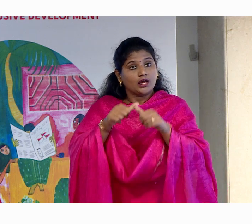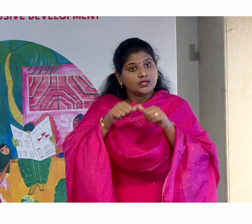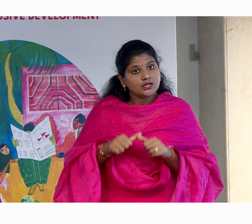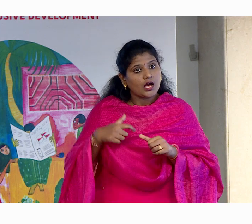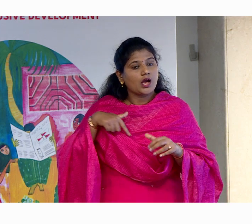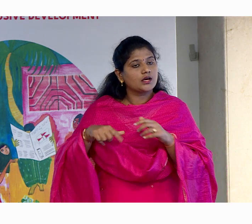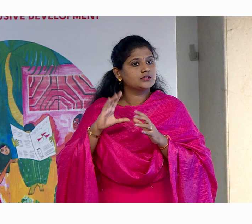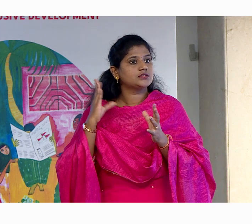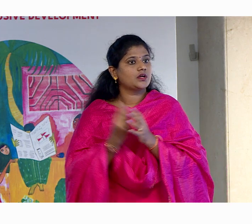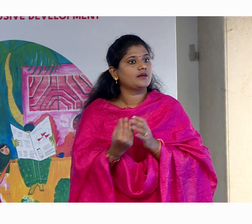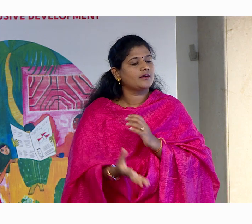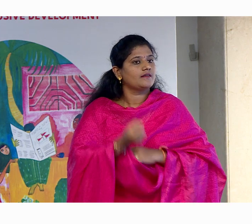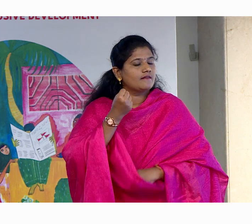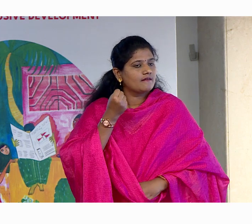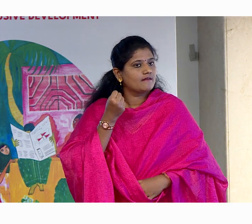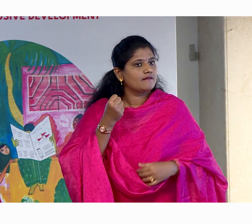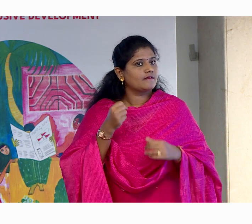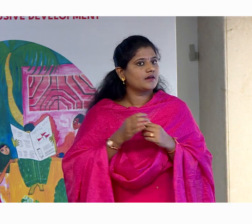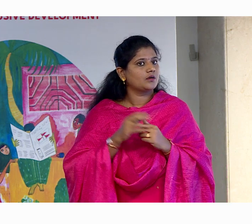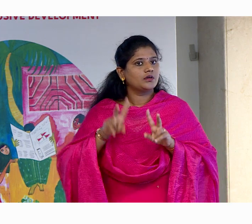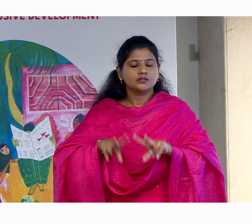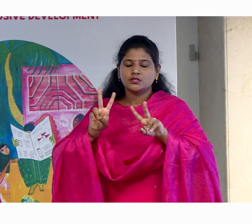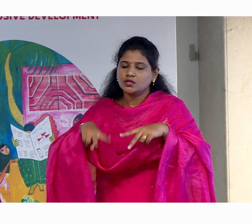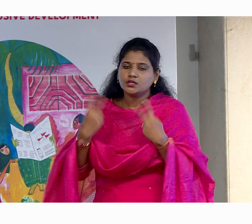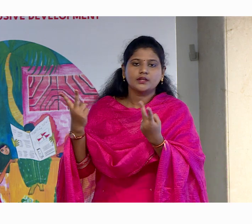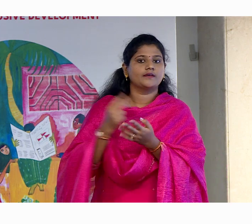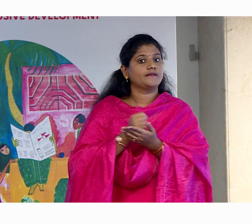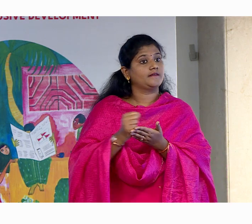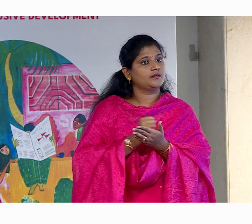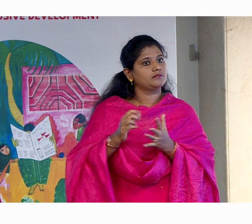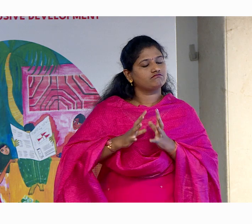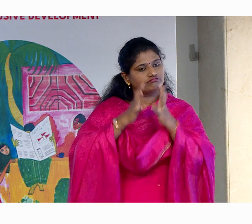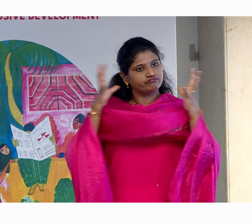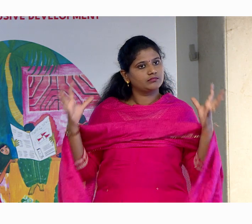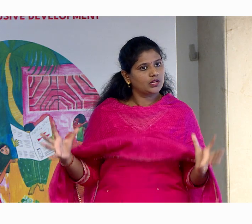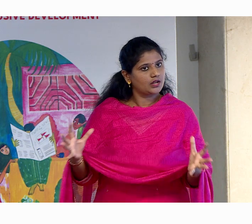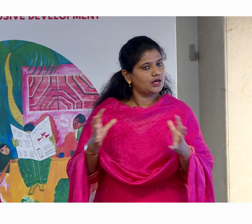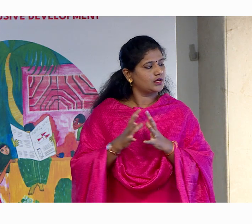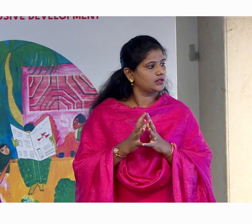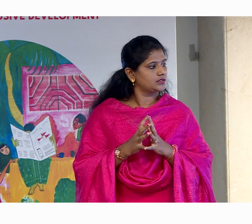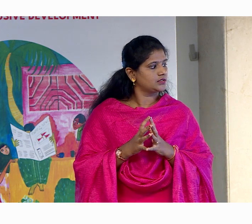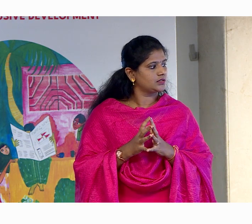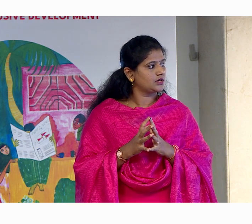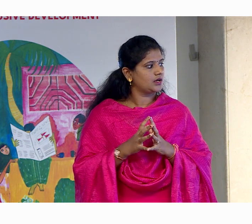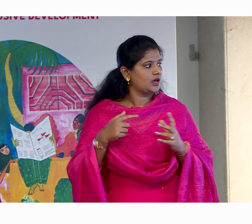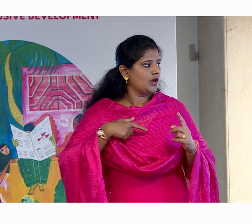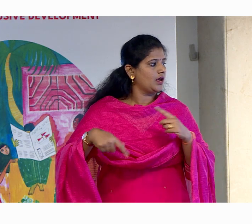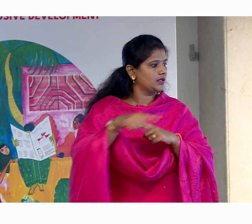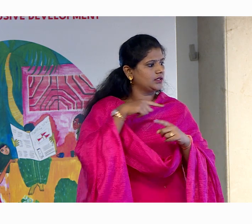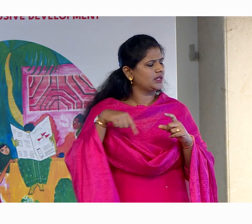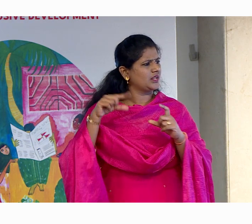emerging, decided we should check if this was also happening in a very different kind of practice in a large urban town, city in the north of